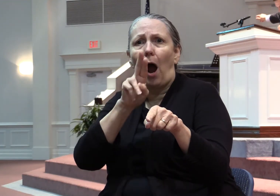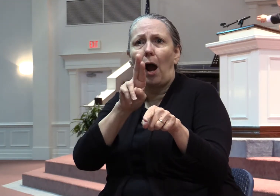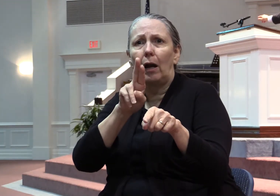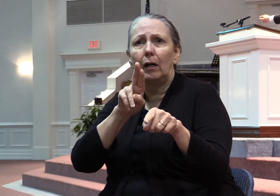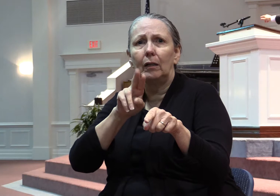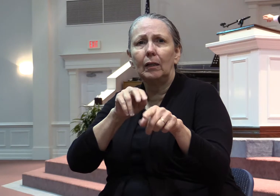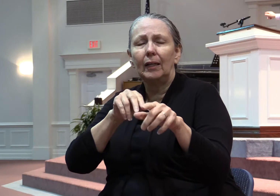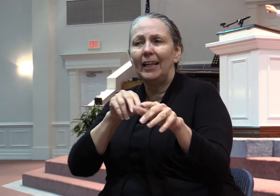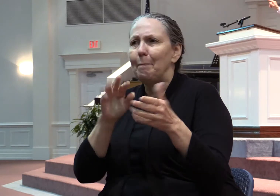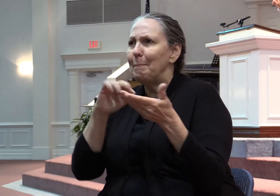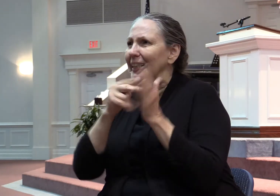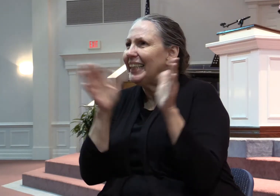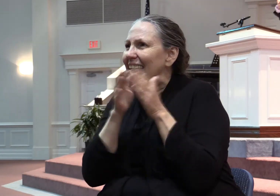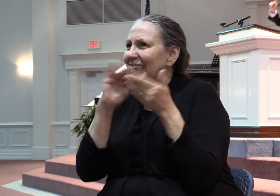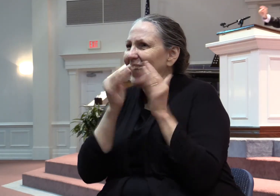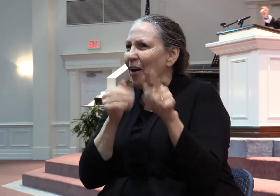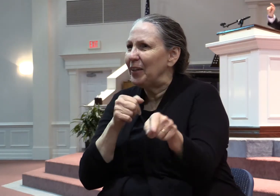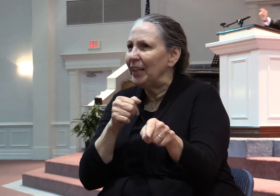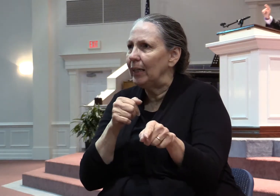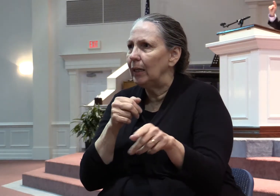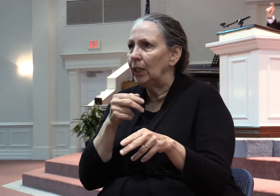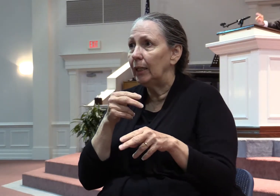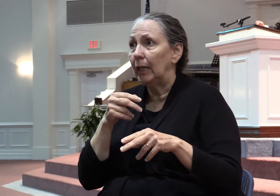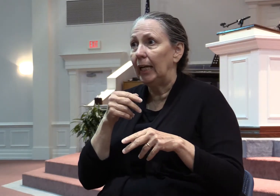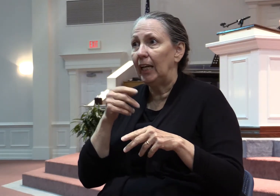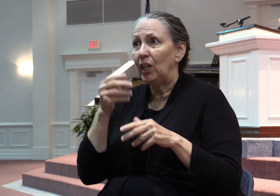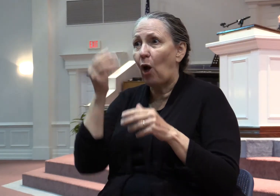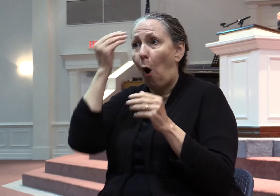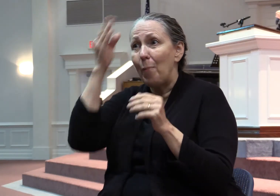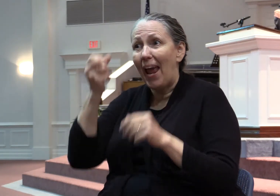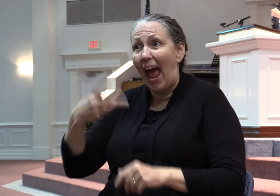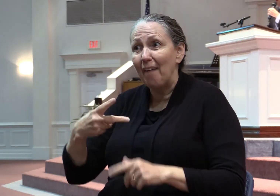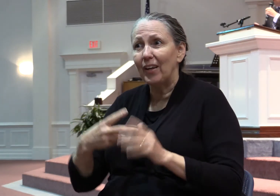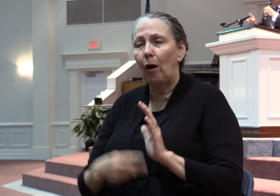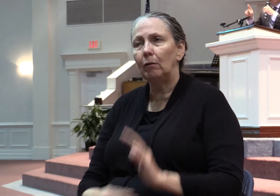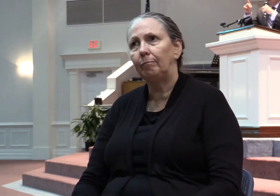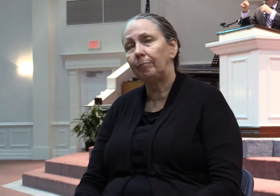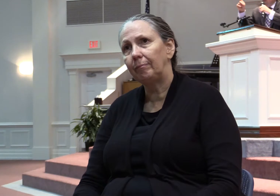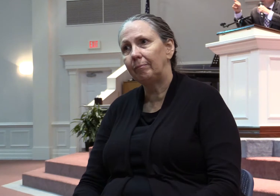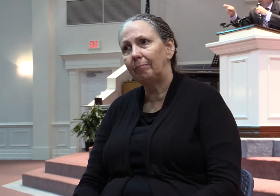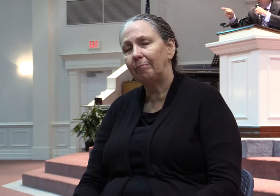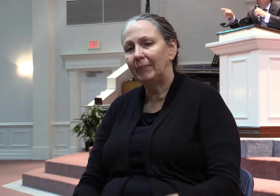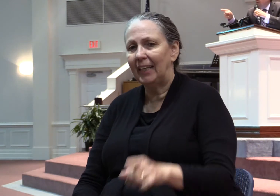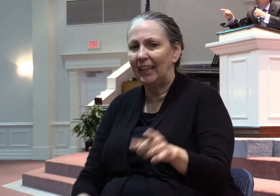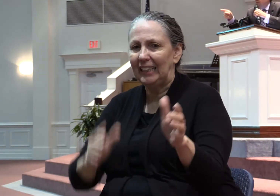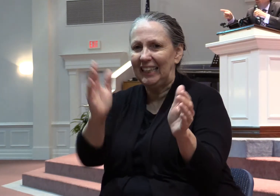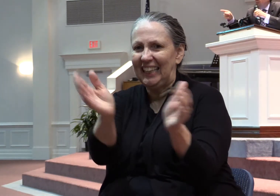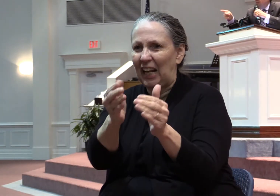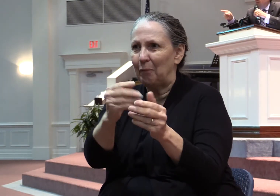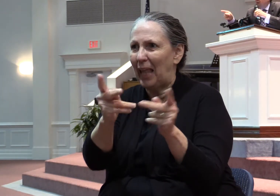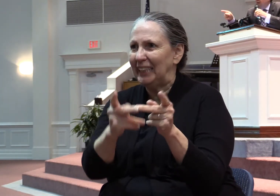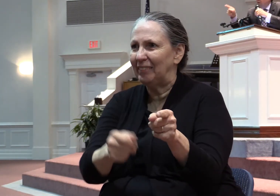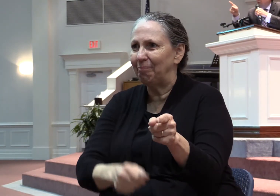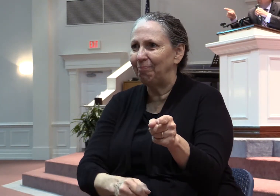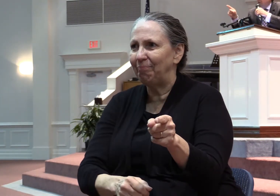little. Anytime you stop short of doing what God wants you to do, you'll always dwell in the land of the little. Amen.